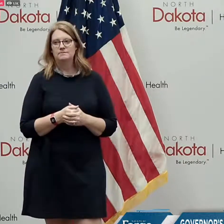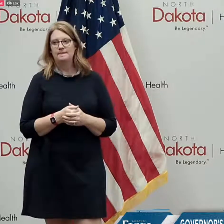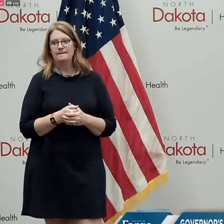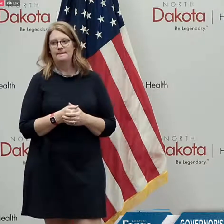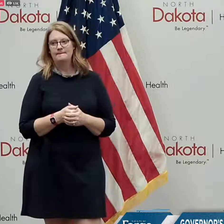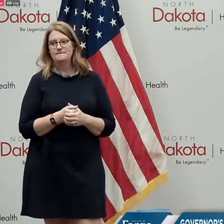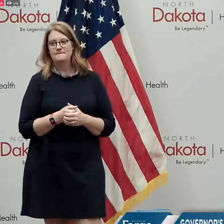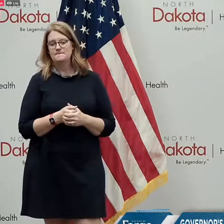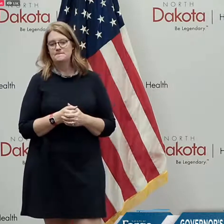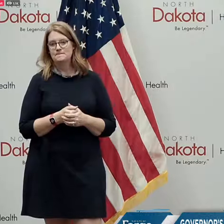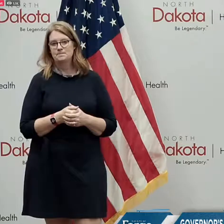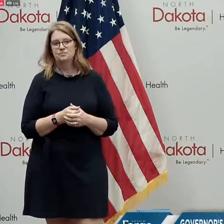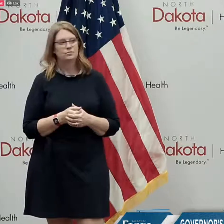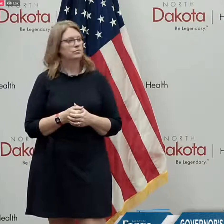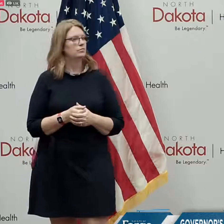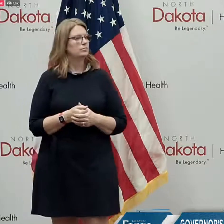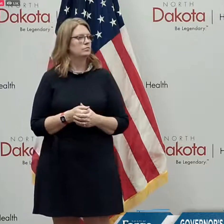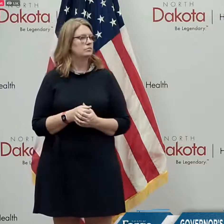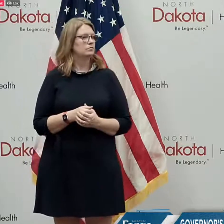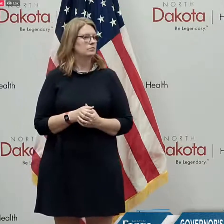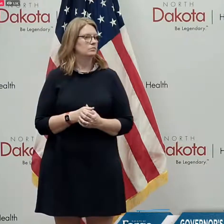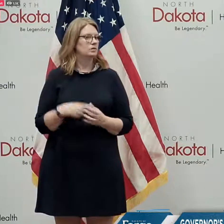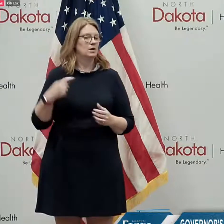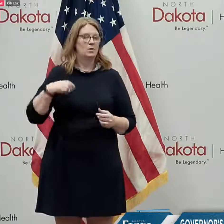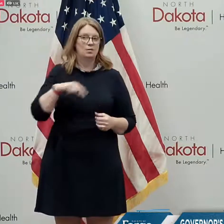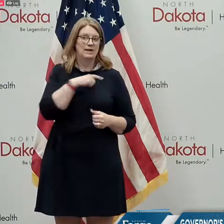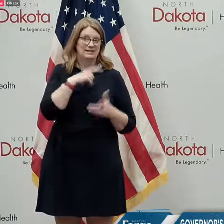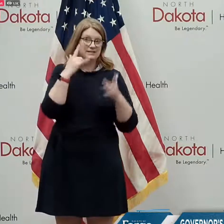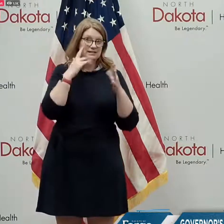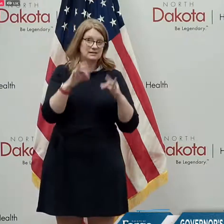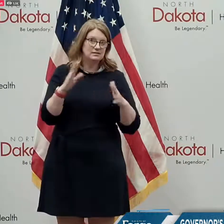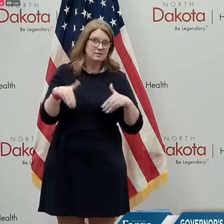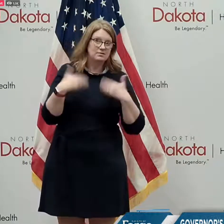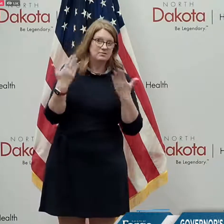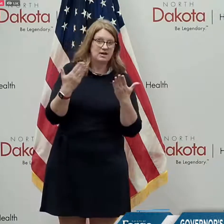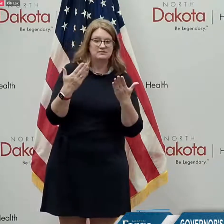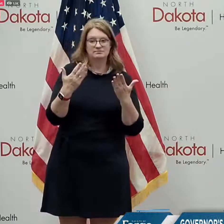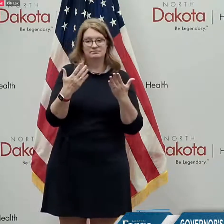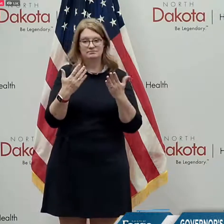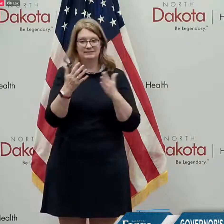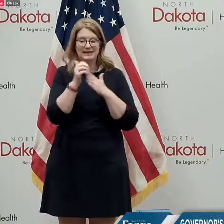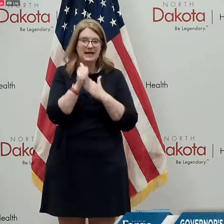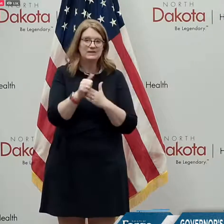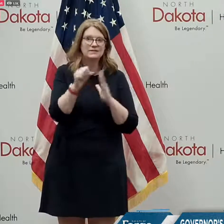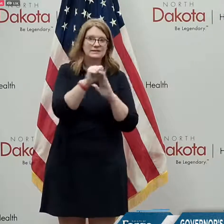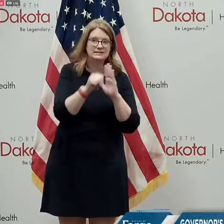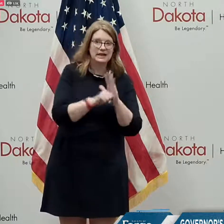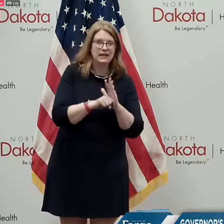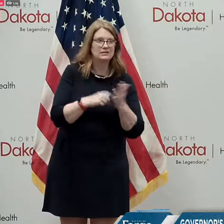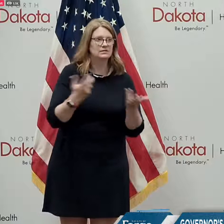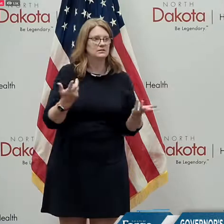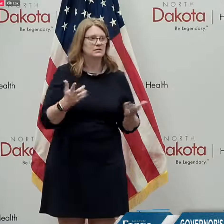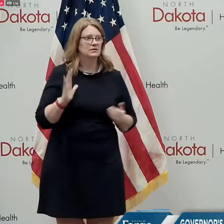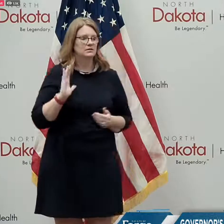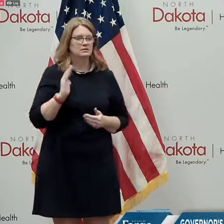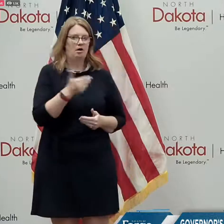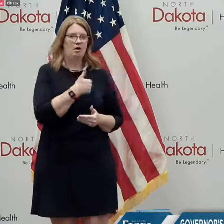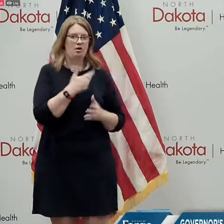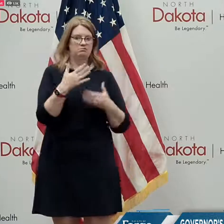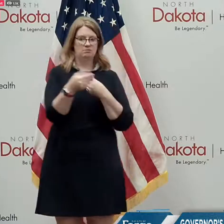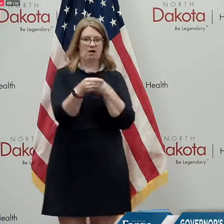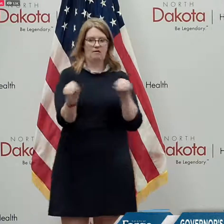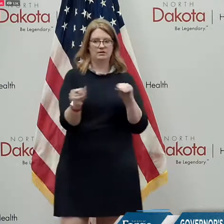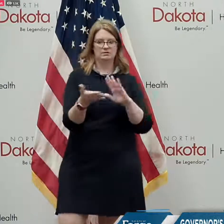and then we have to make decisions and provide guidance to the state based on that. But we've always run our office more on